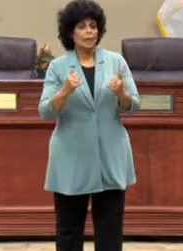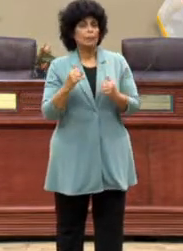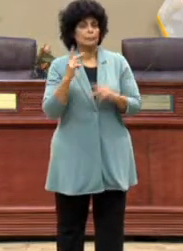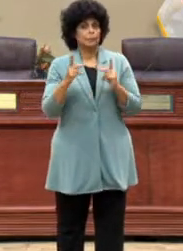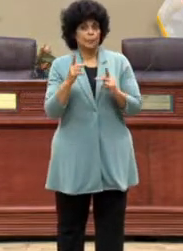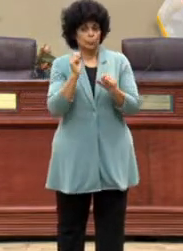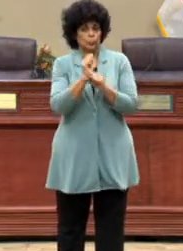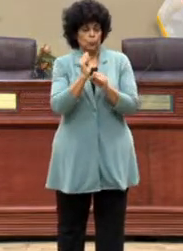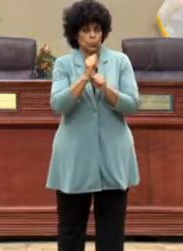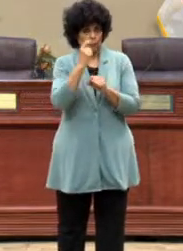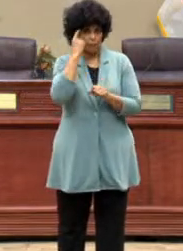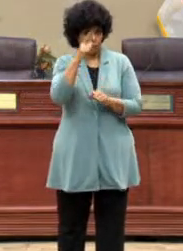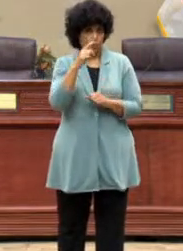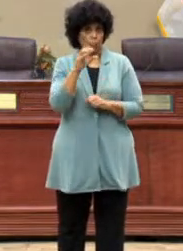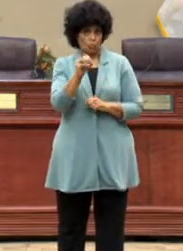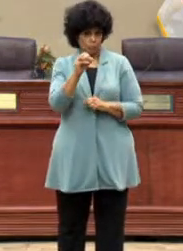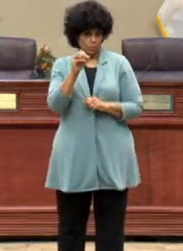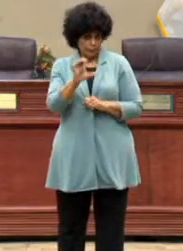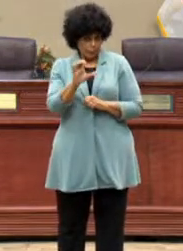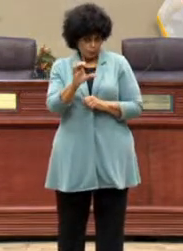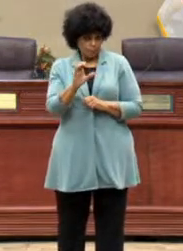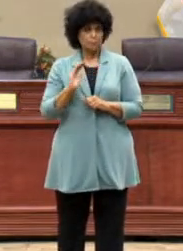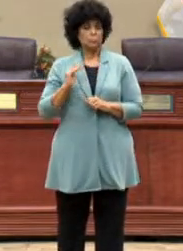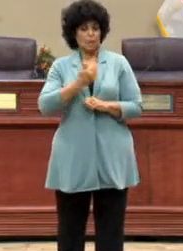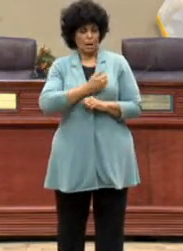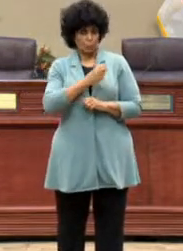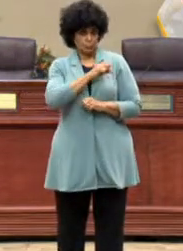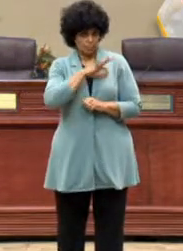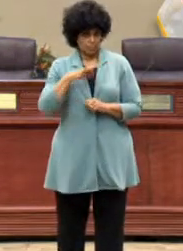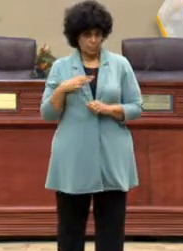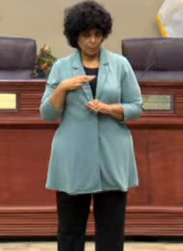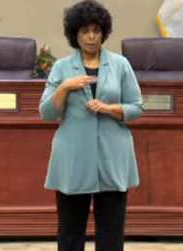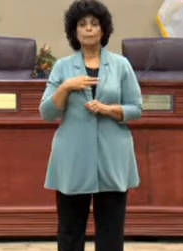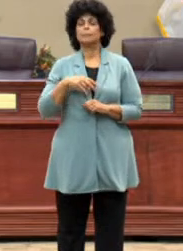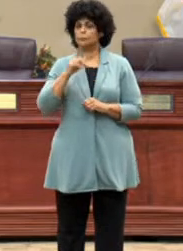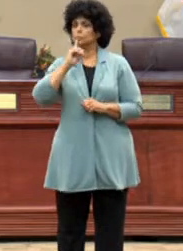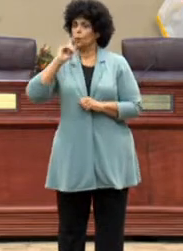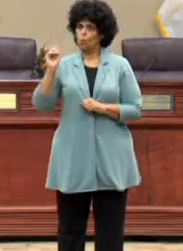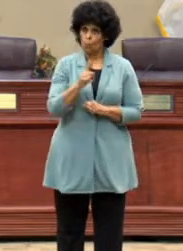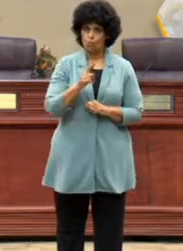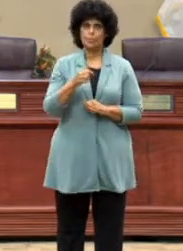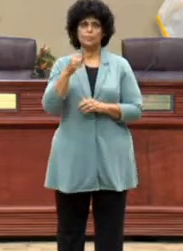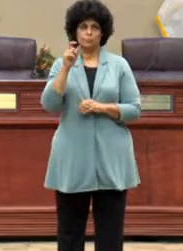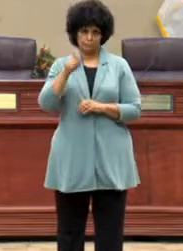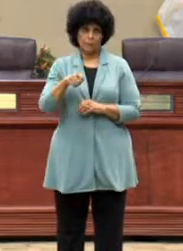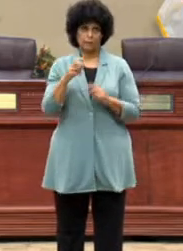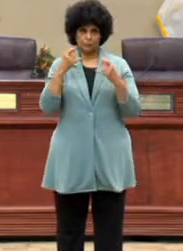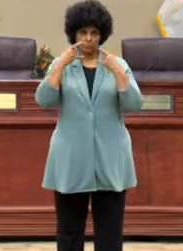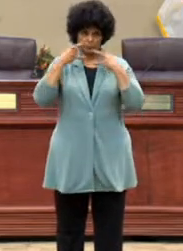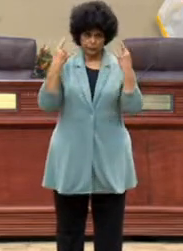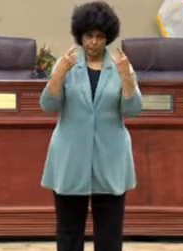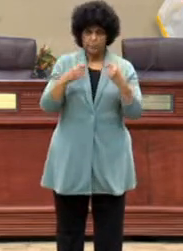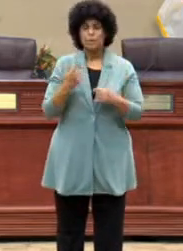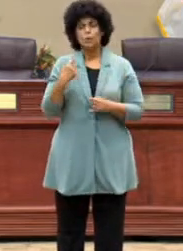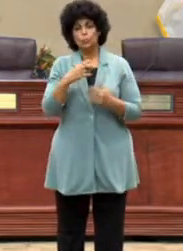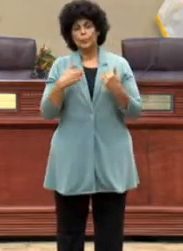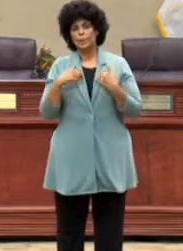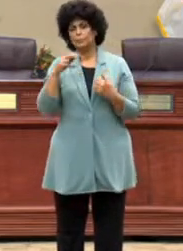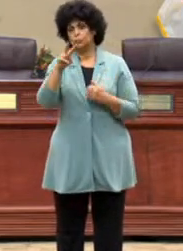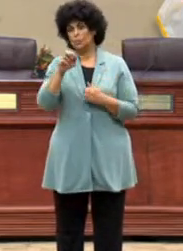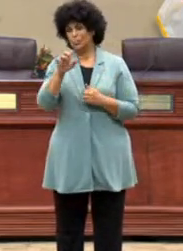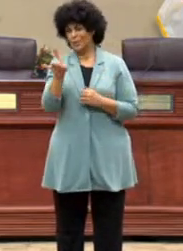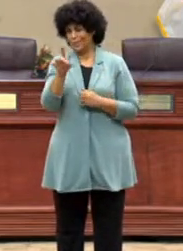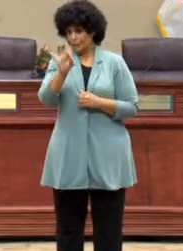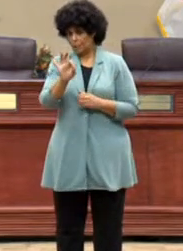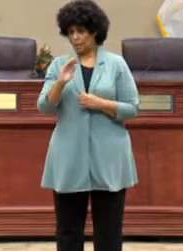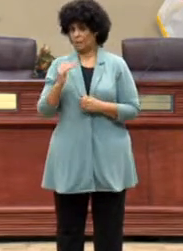goal is to keep our employees, again, free from COVID-19. Right now, we have 289 of our